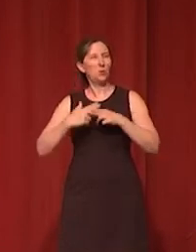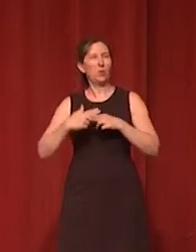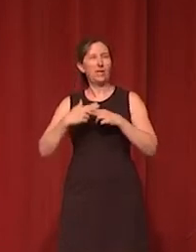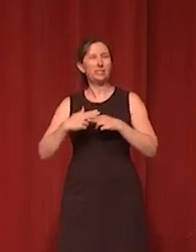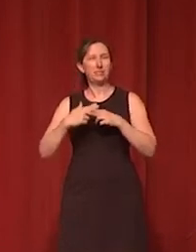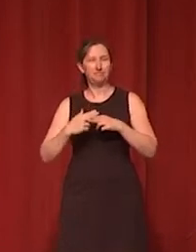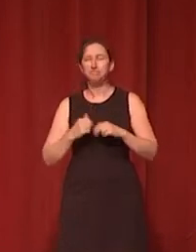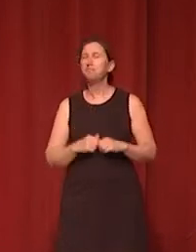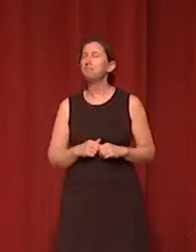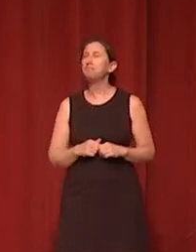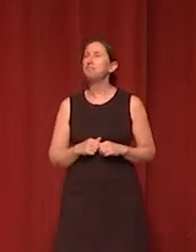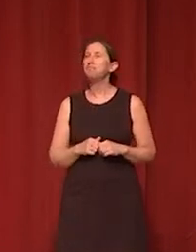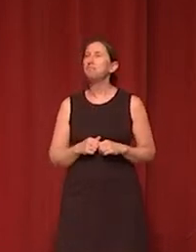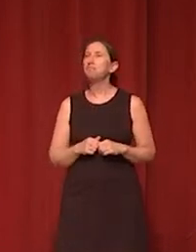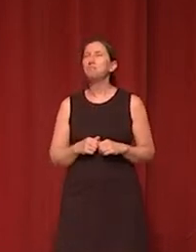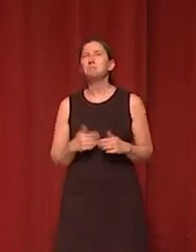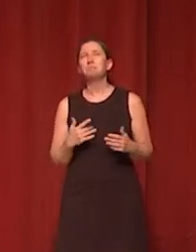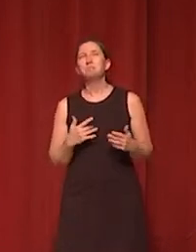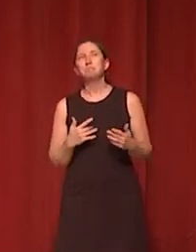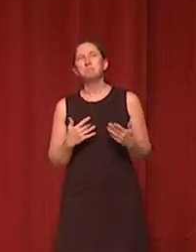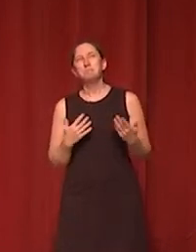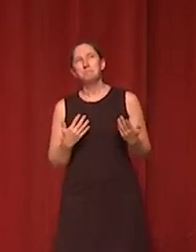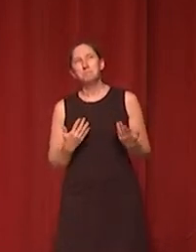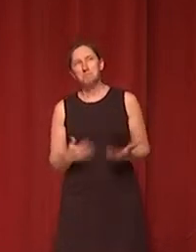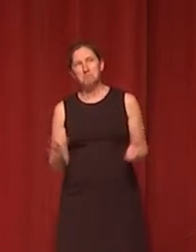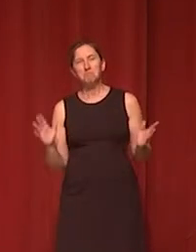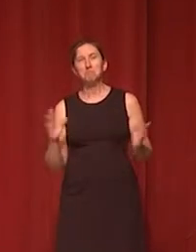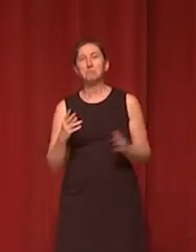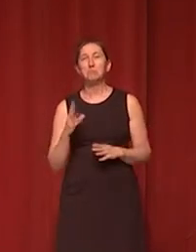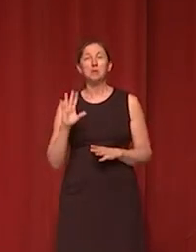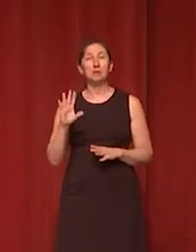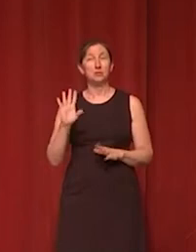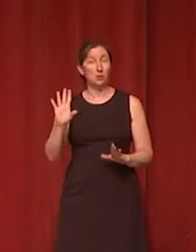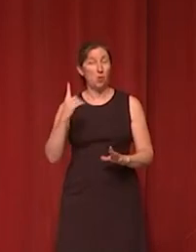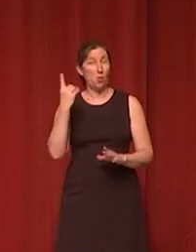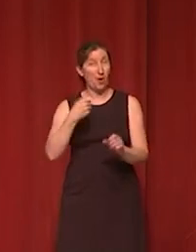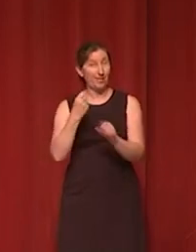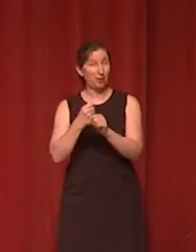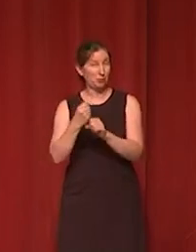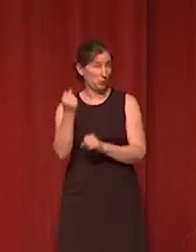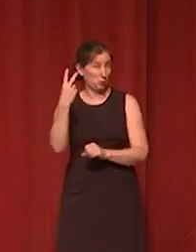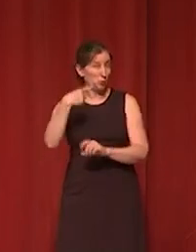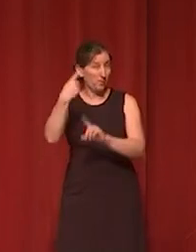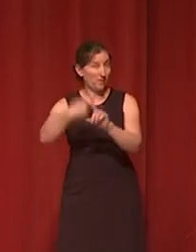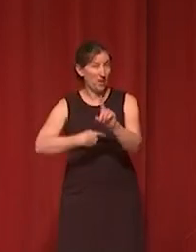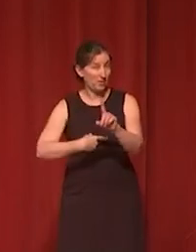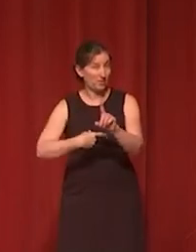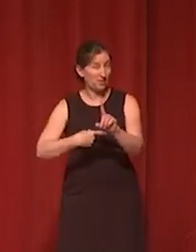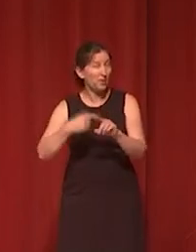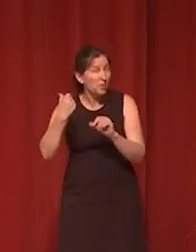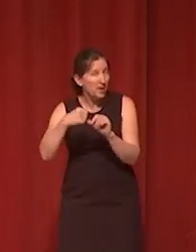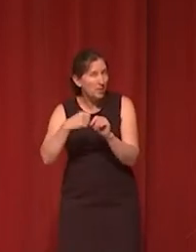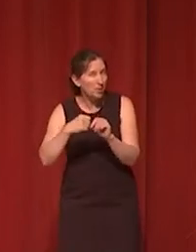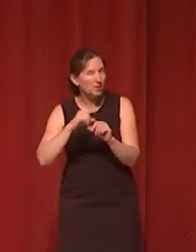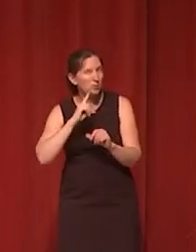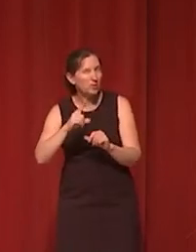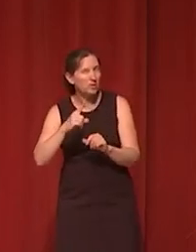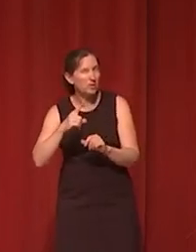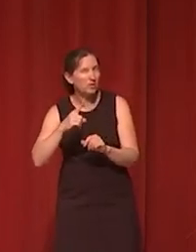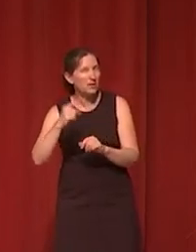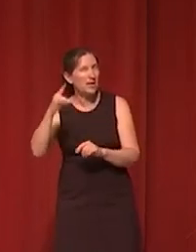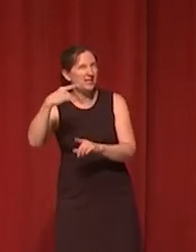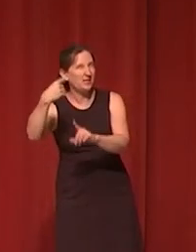receive. But in general, for a 12-month course, and knowing that we may treat patients for 18, it will cost a little more,